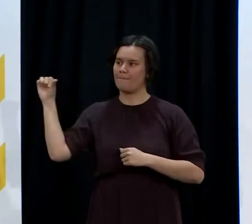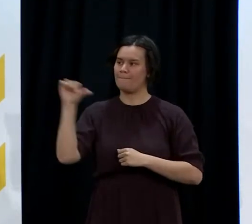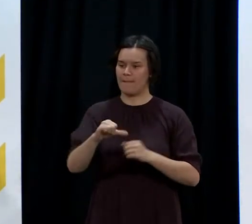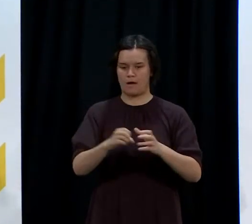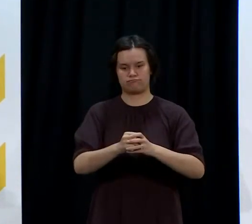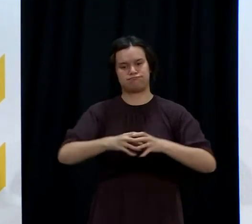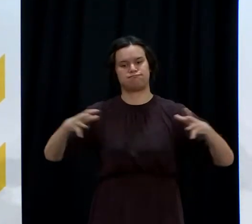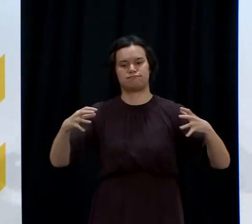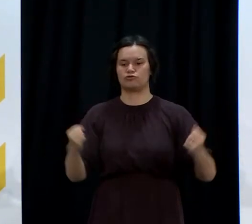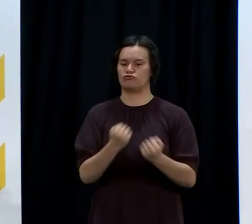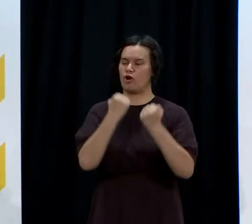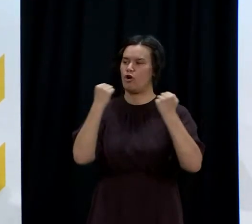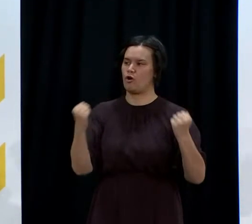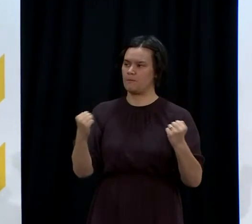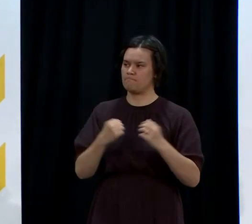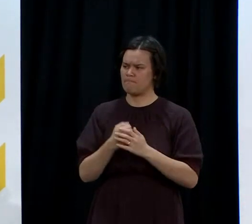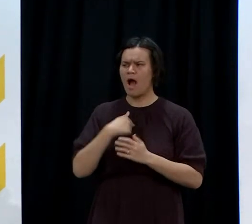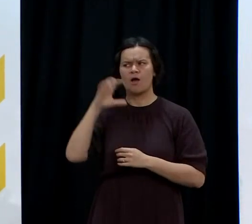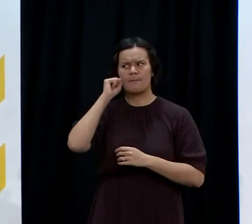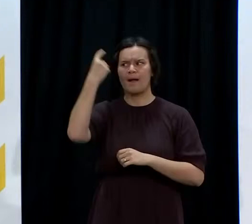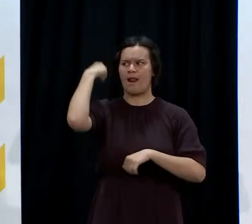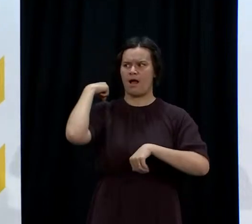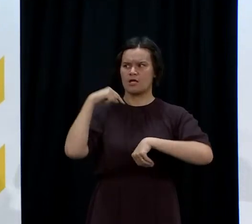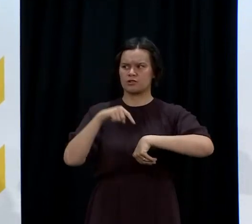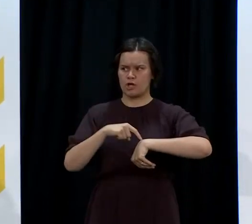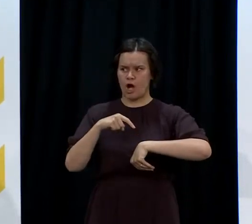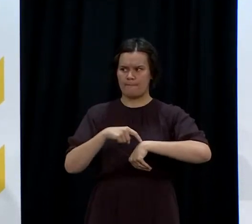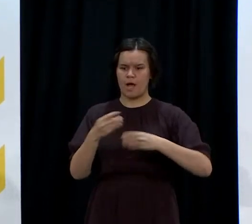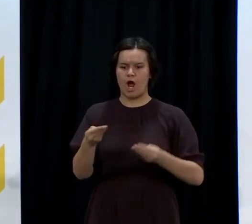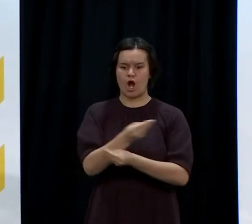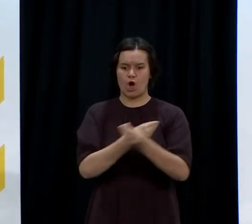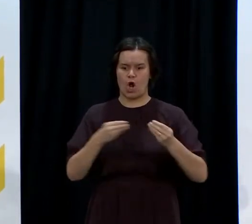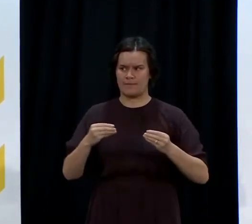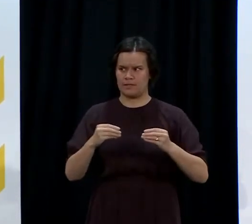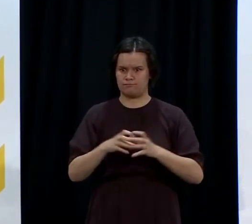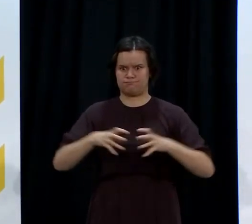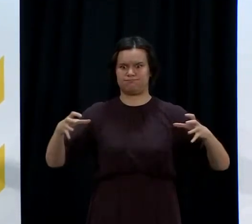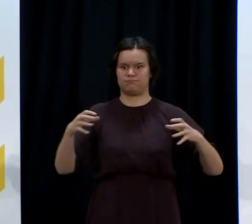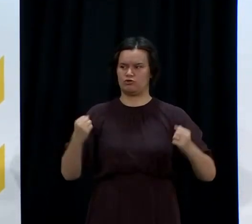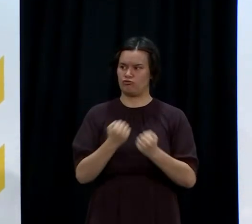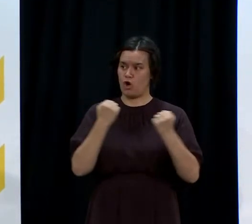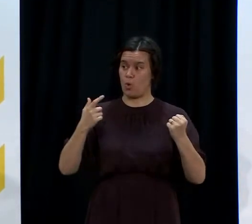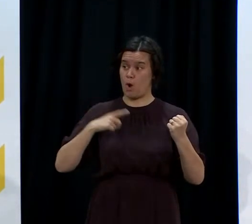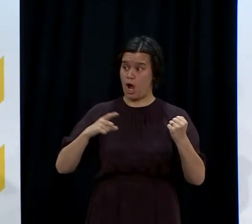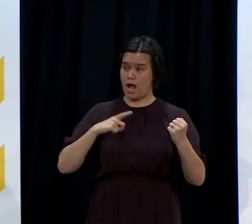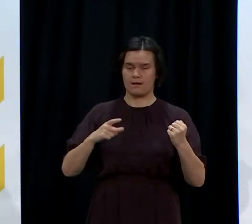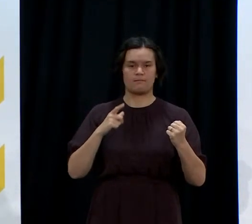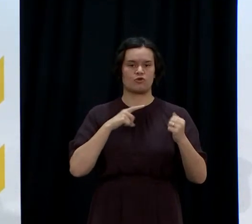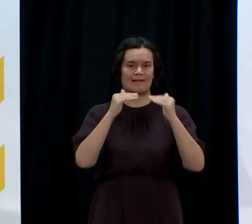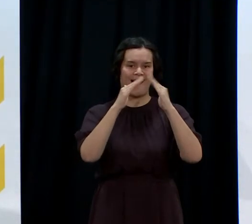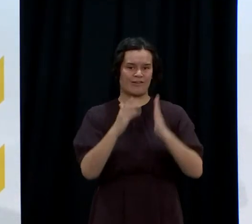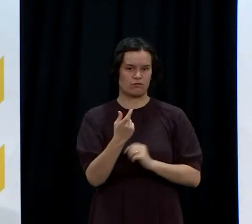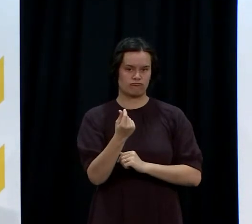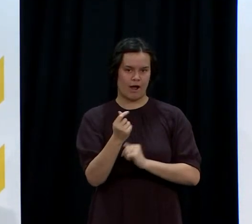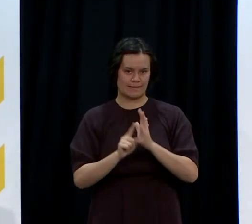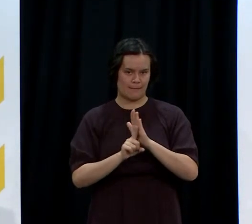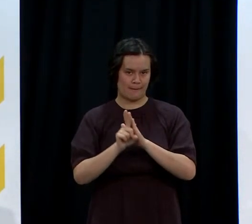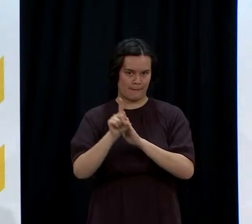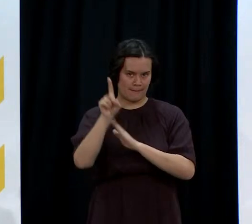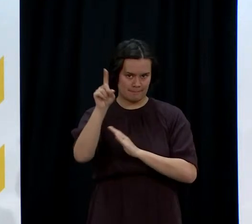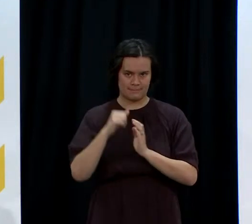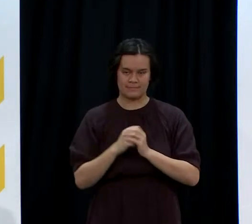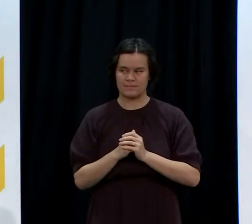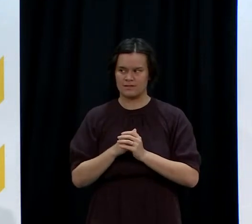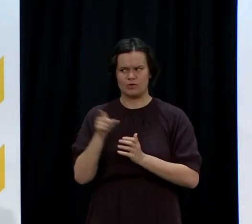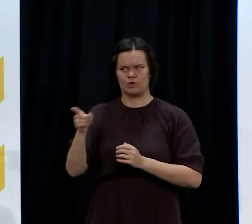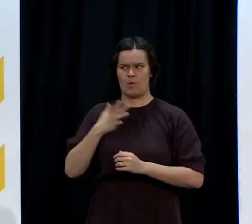guess a lot of that demand side recovery was driven by the housing market going a bit nuts, and obviously you don't want that this time around. So what's kind